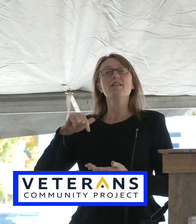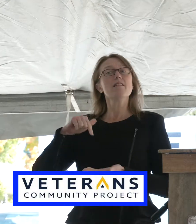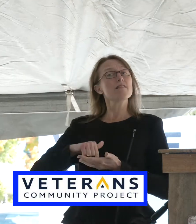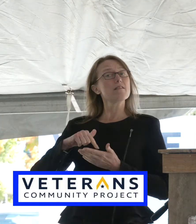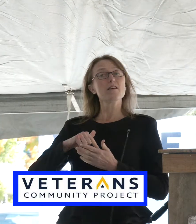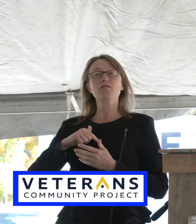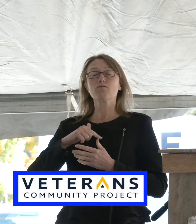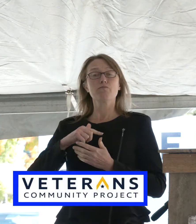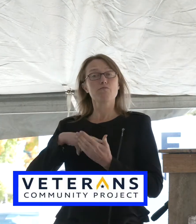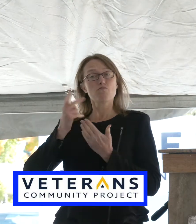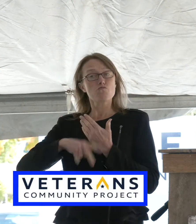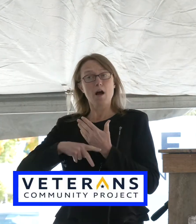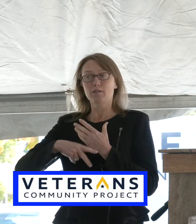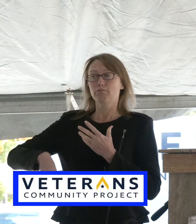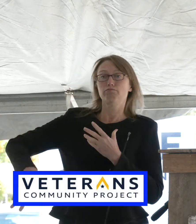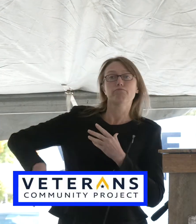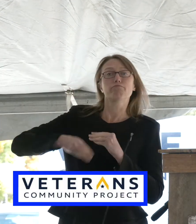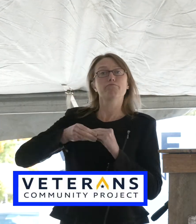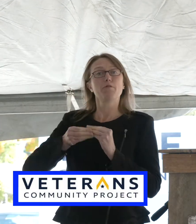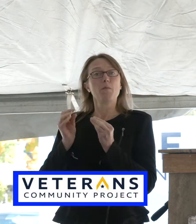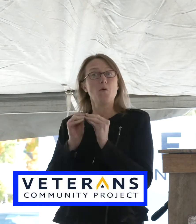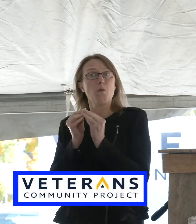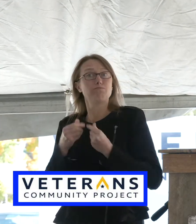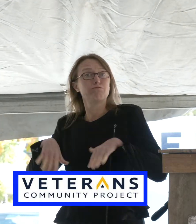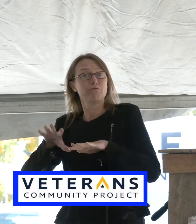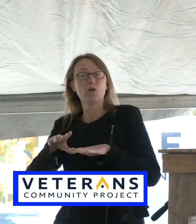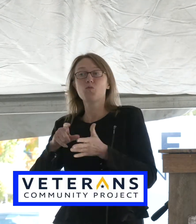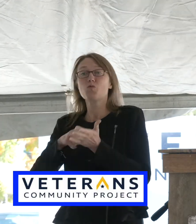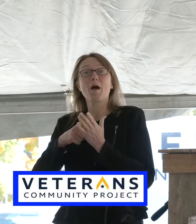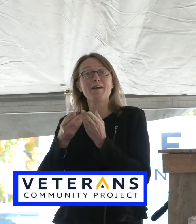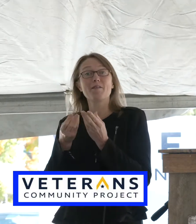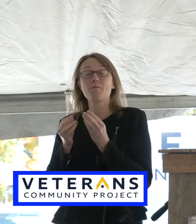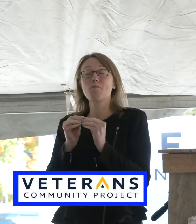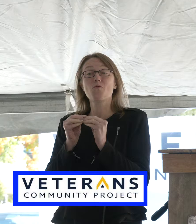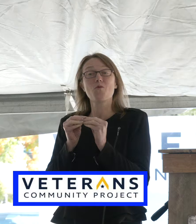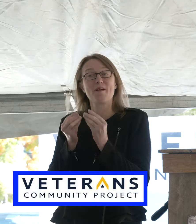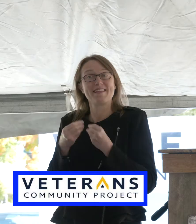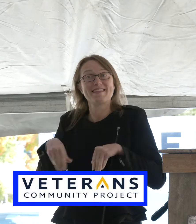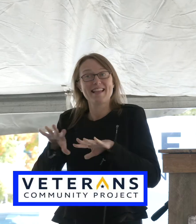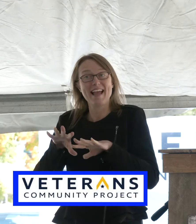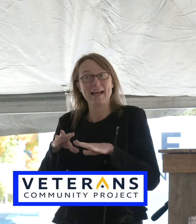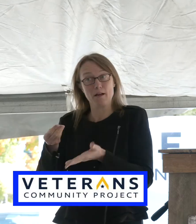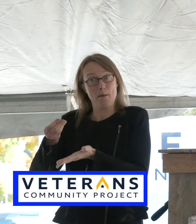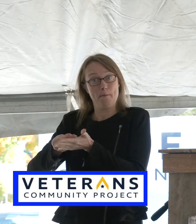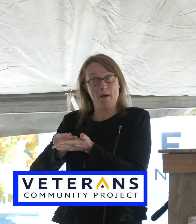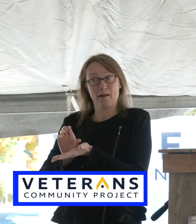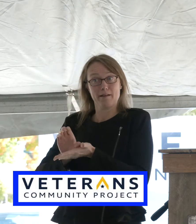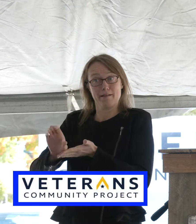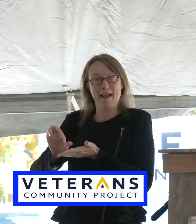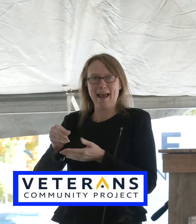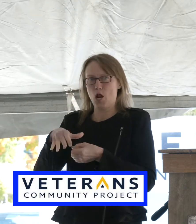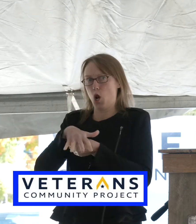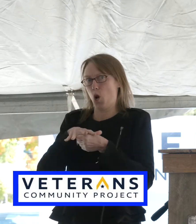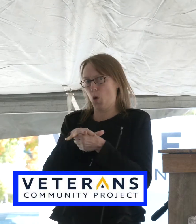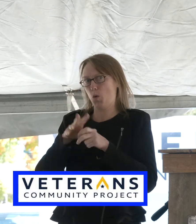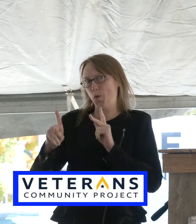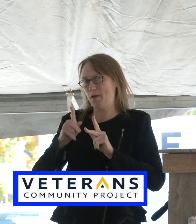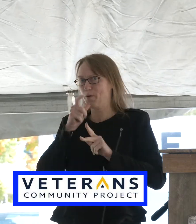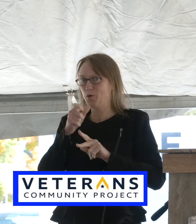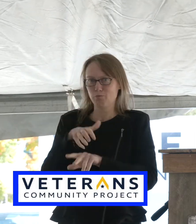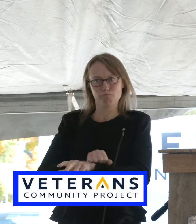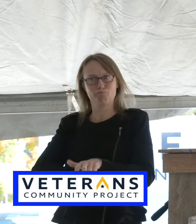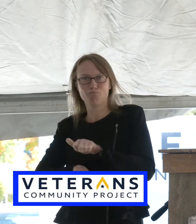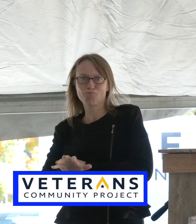three things. It requires land, it requires money, and it requires local champions. So I want to take a moment to thank a few of our St. Louis